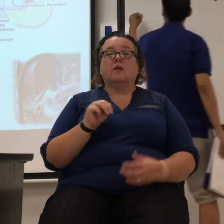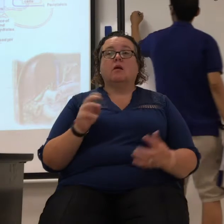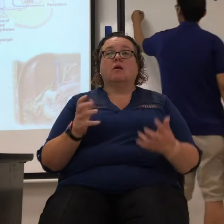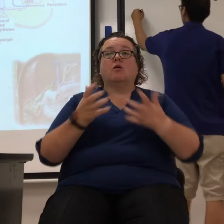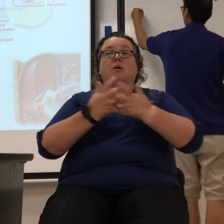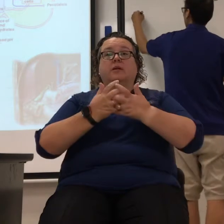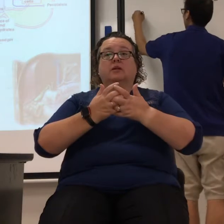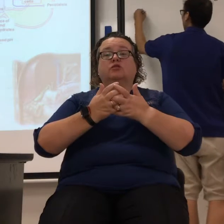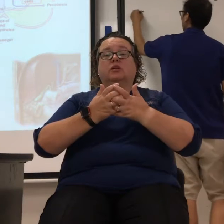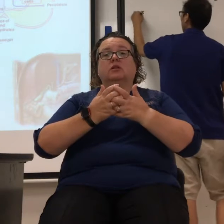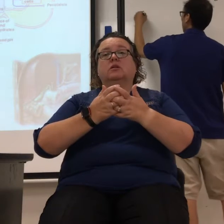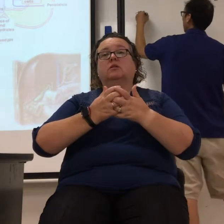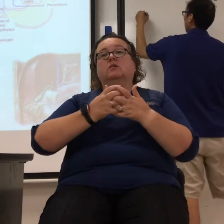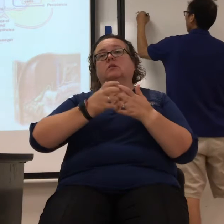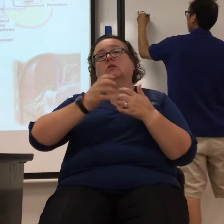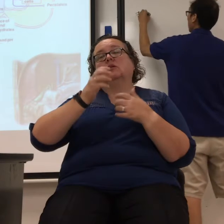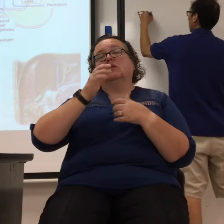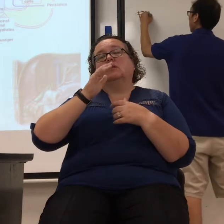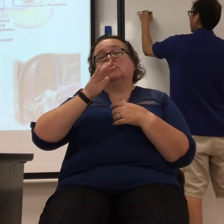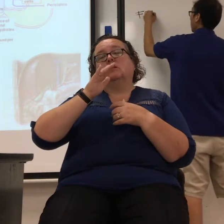combination of